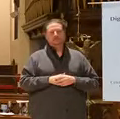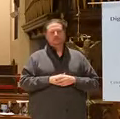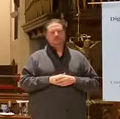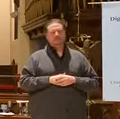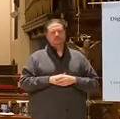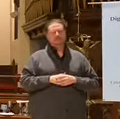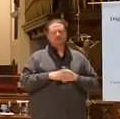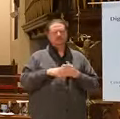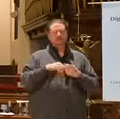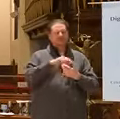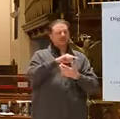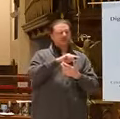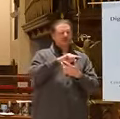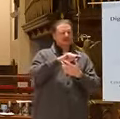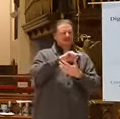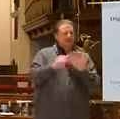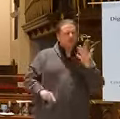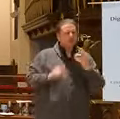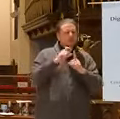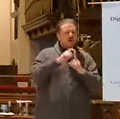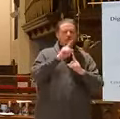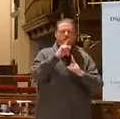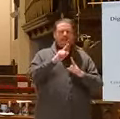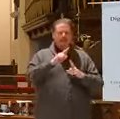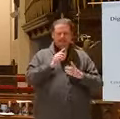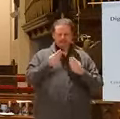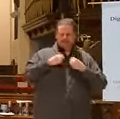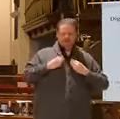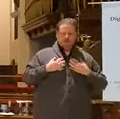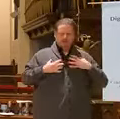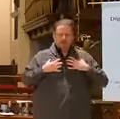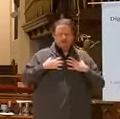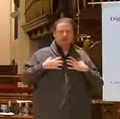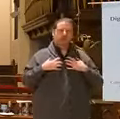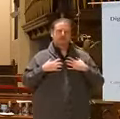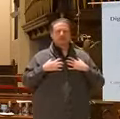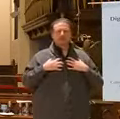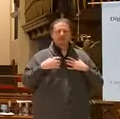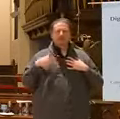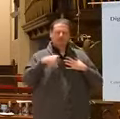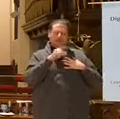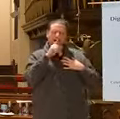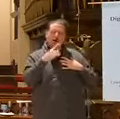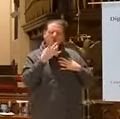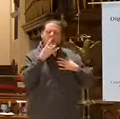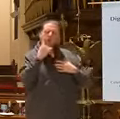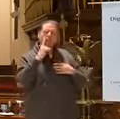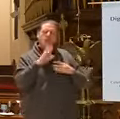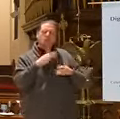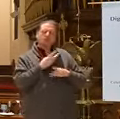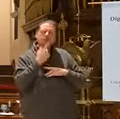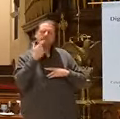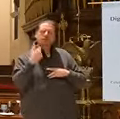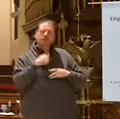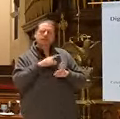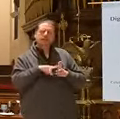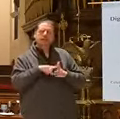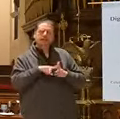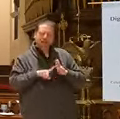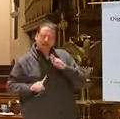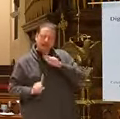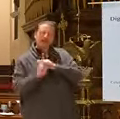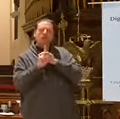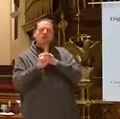These words really stirred me. We are the light of the world because we came into existence